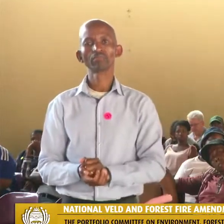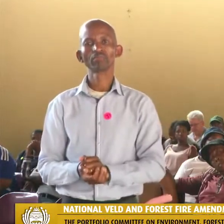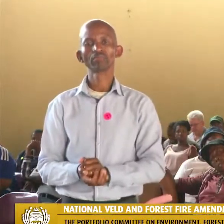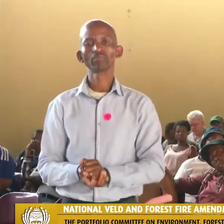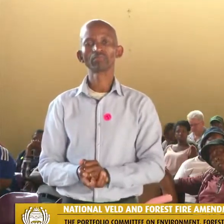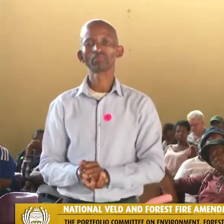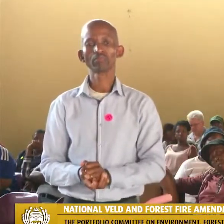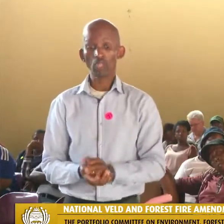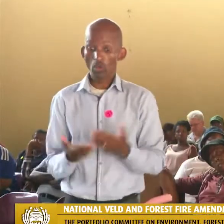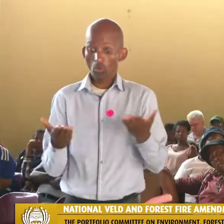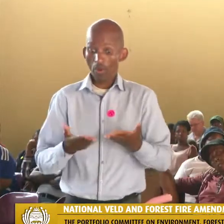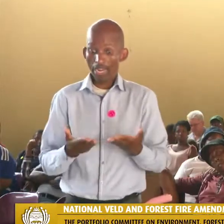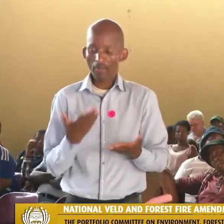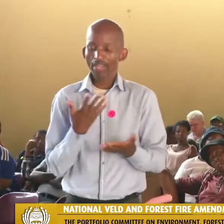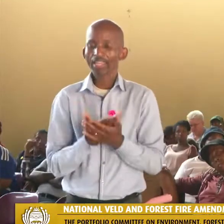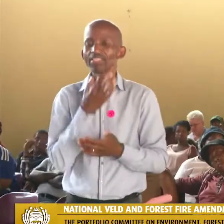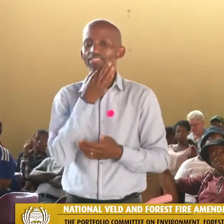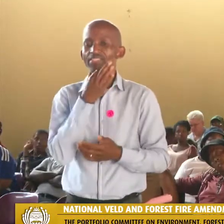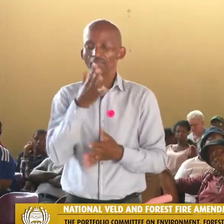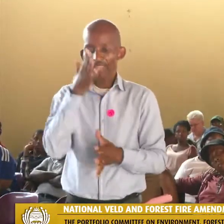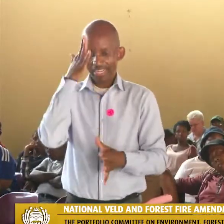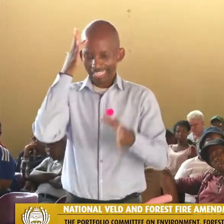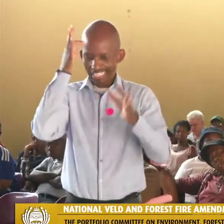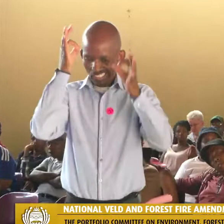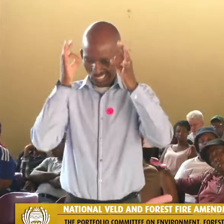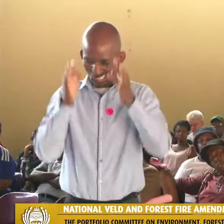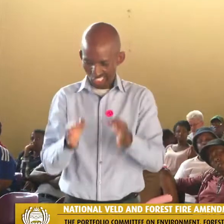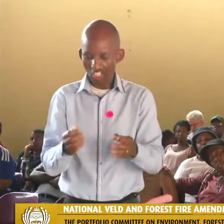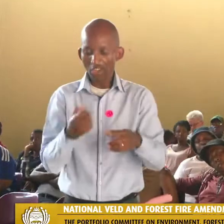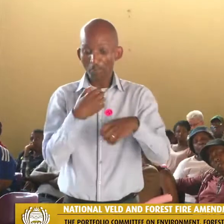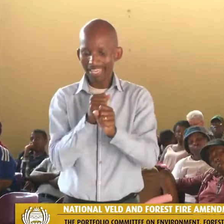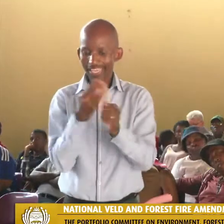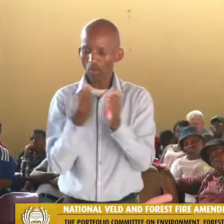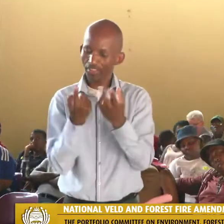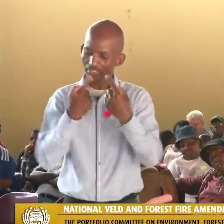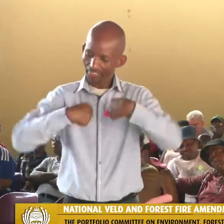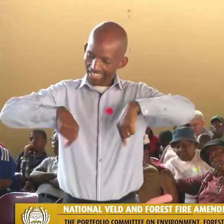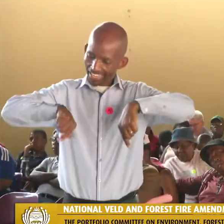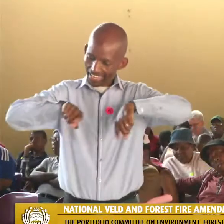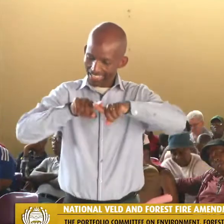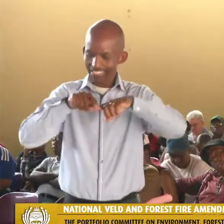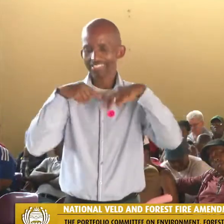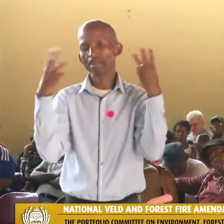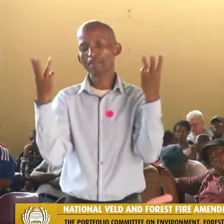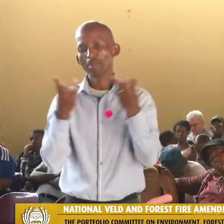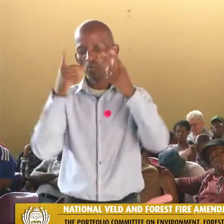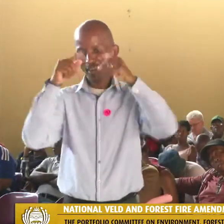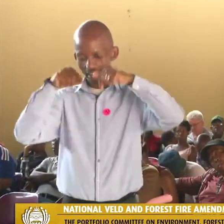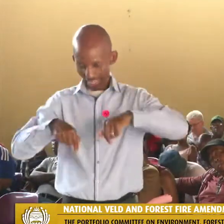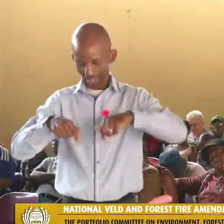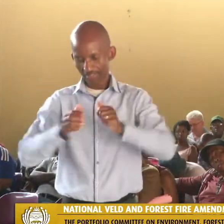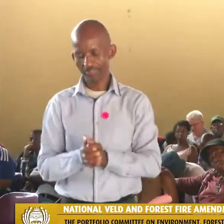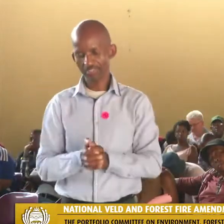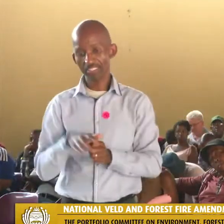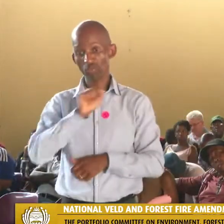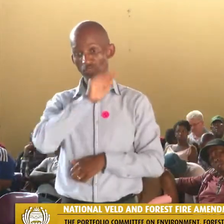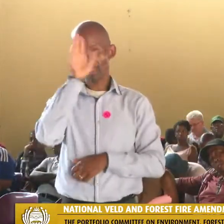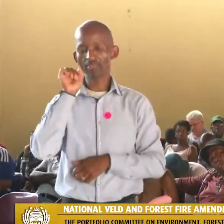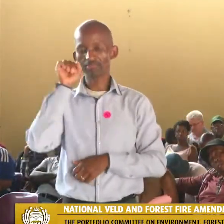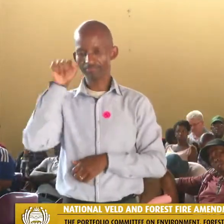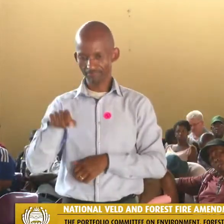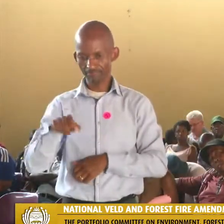boipuso, whereby decision ha e tlo etsiwa le rona as the citizens re nna party ya tsone. if